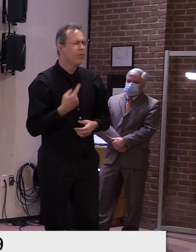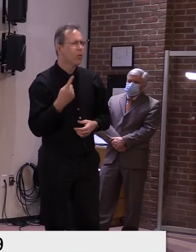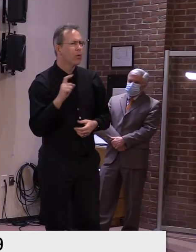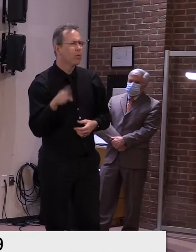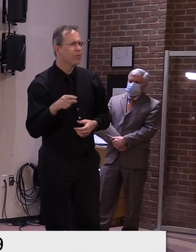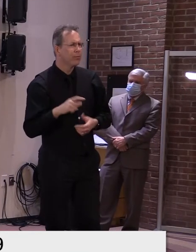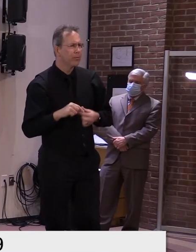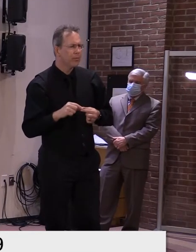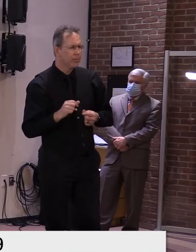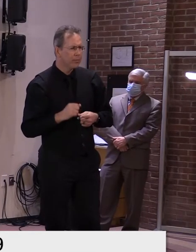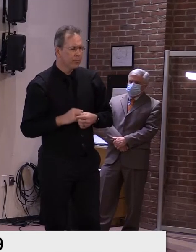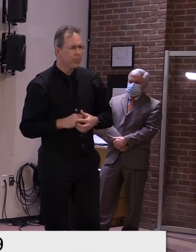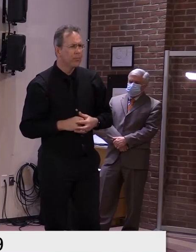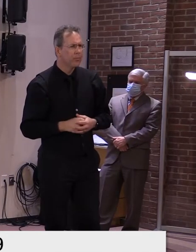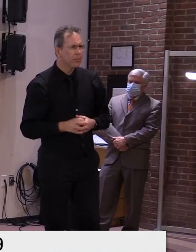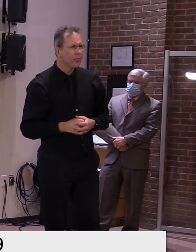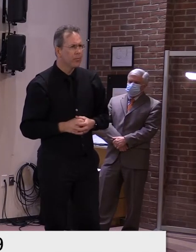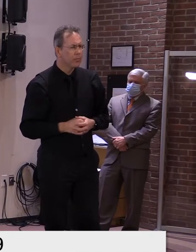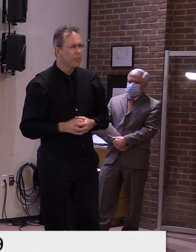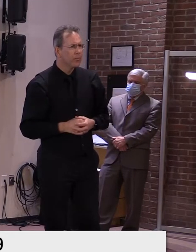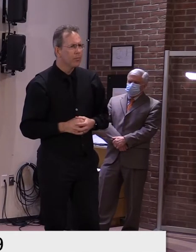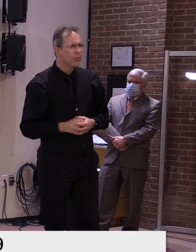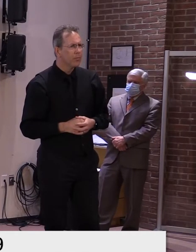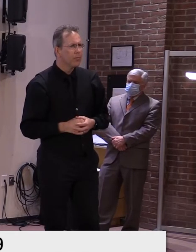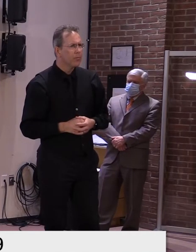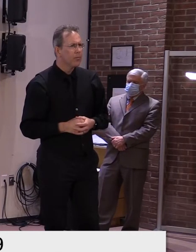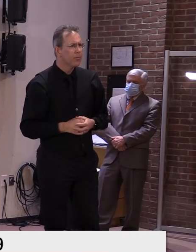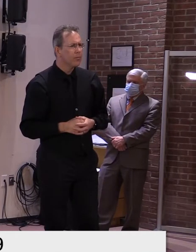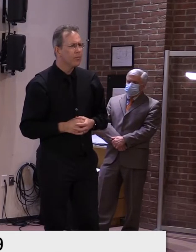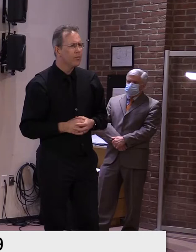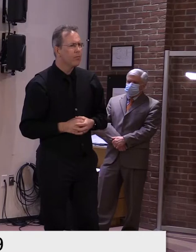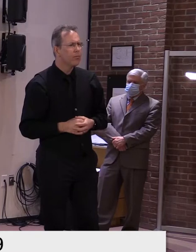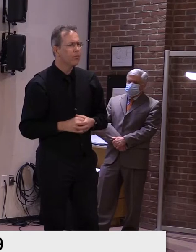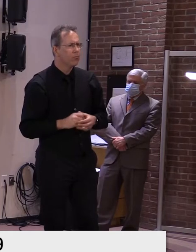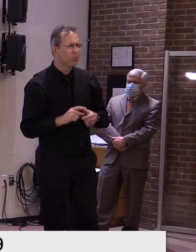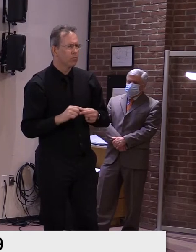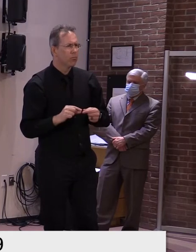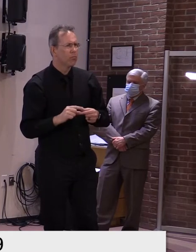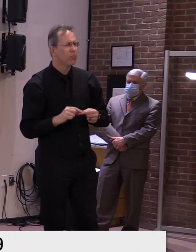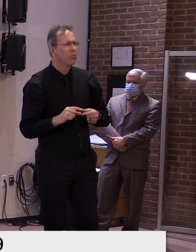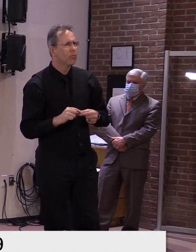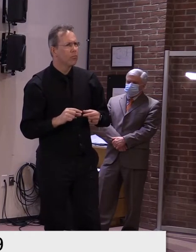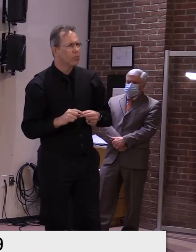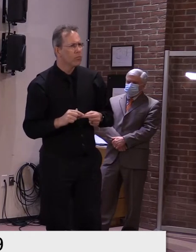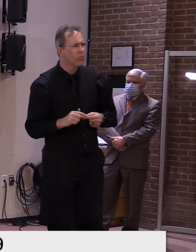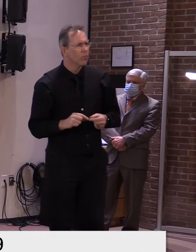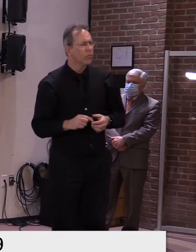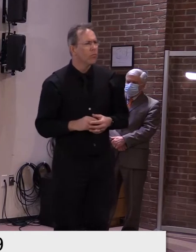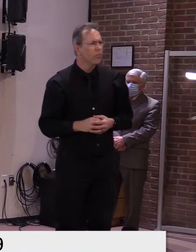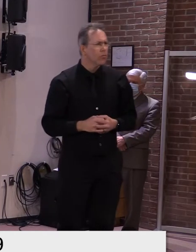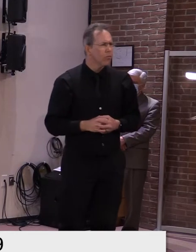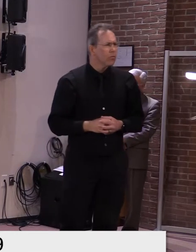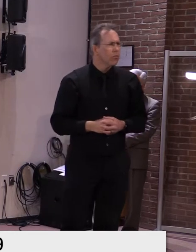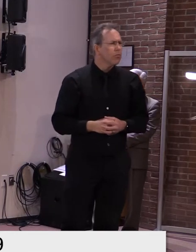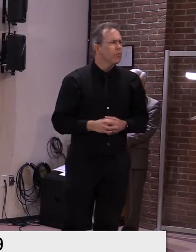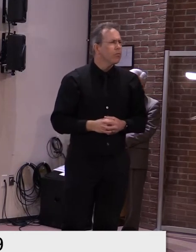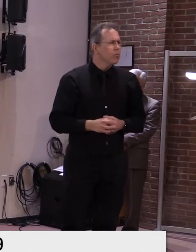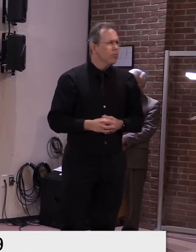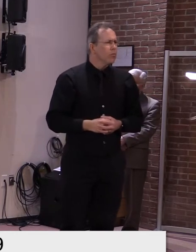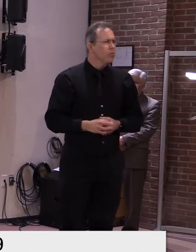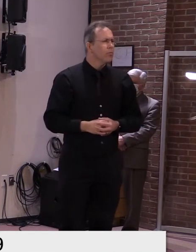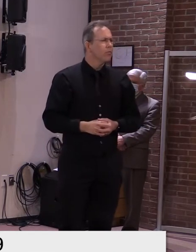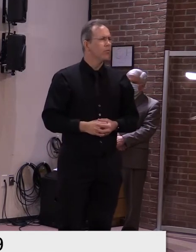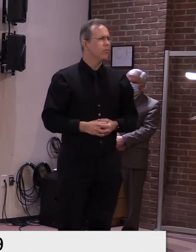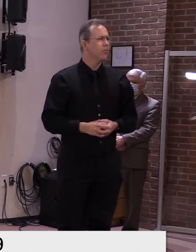we've heard from readers that quite a bit of response when the Vermont system went down yesterday. CVS got a